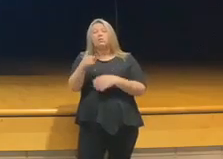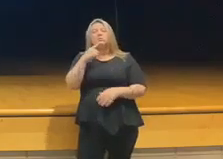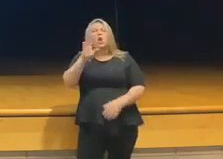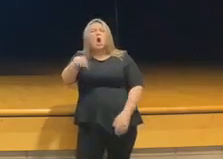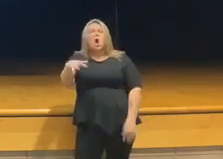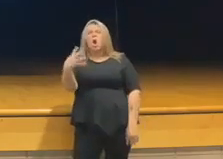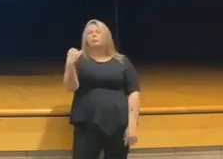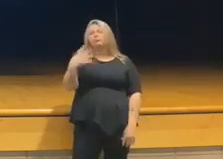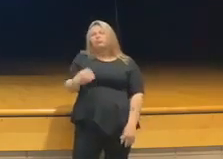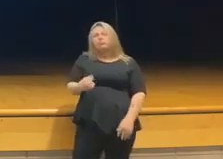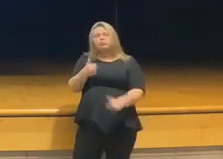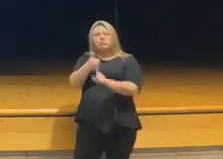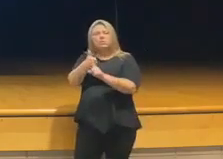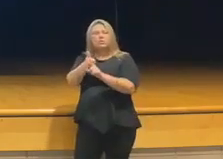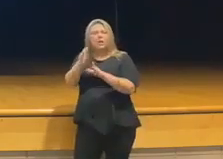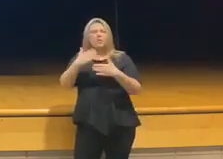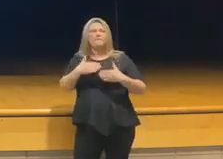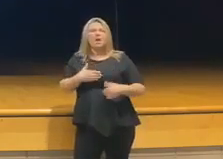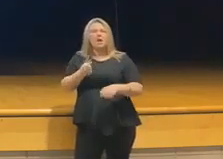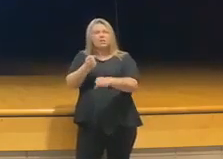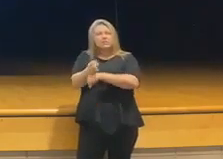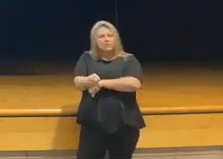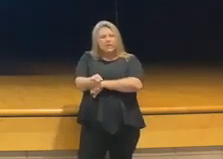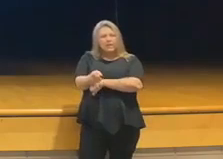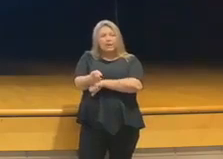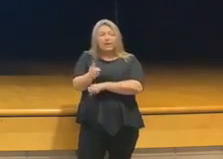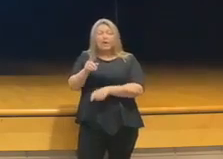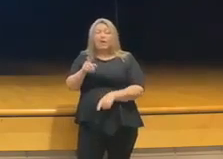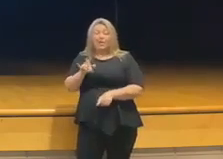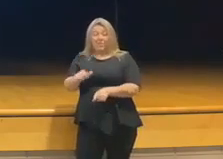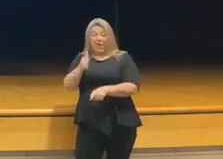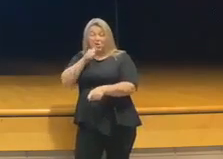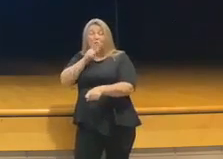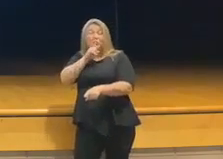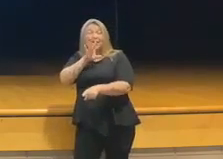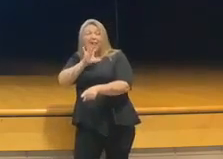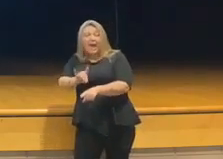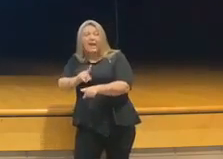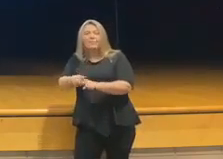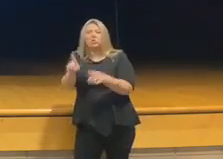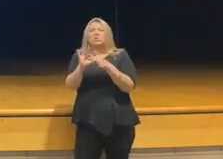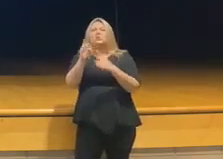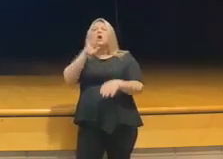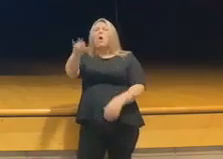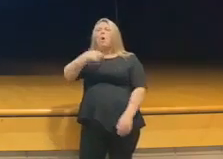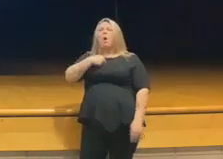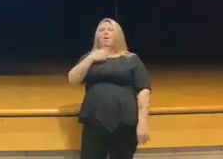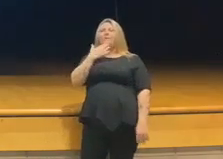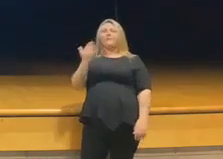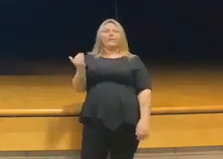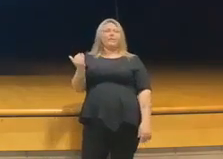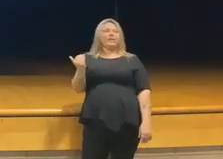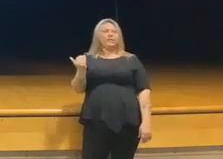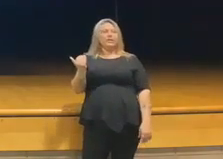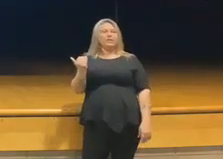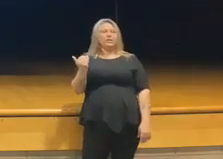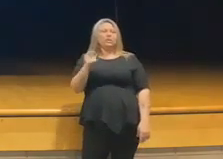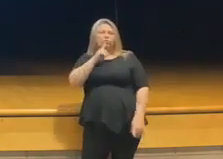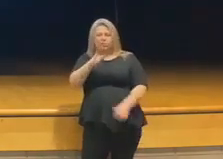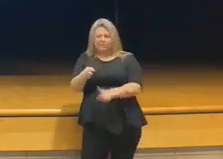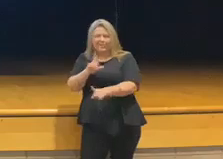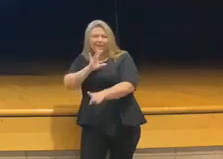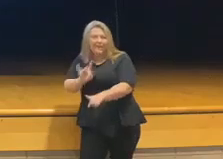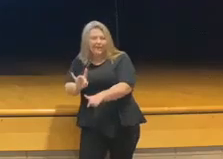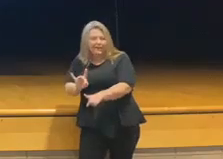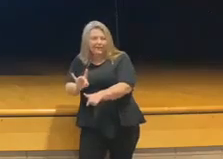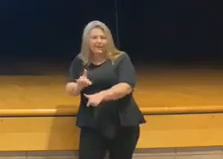explicit photographs and videos. She told him she was 15, not 8, because she wanted a friend, and she said that she gave him